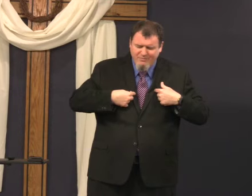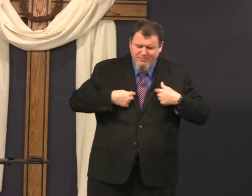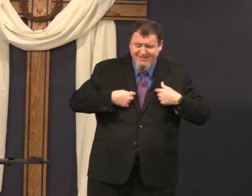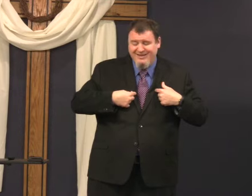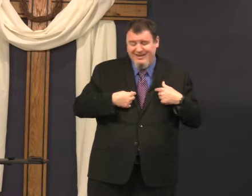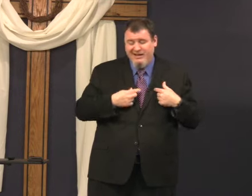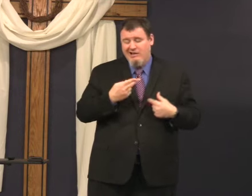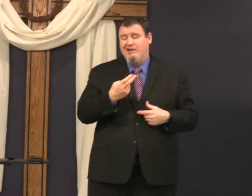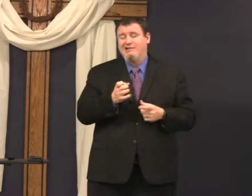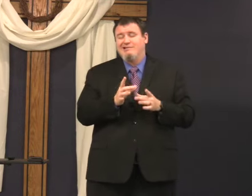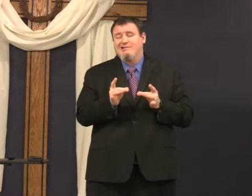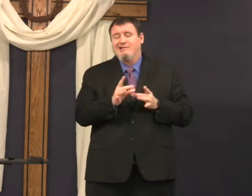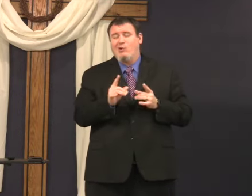am.